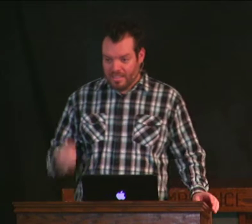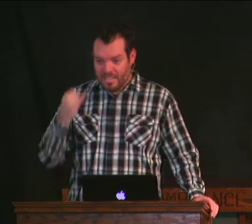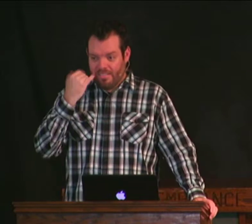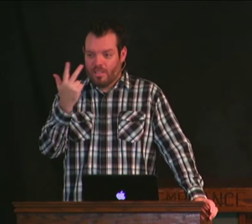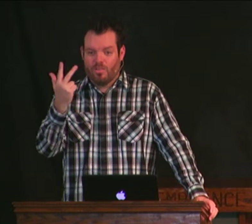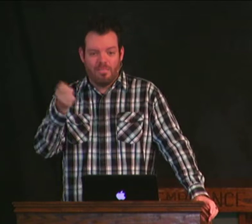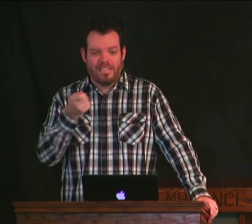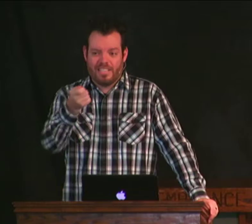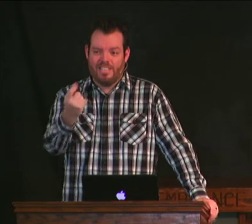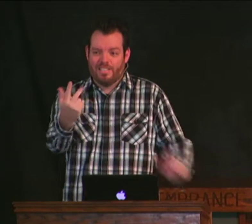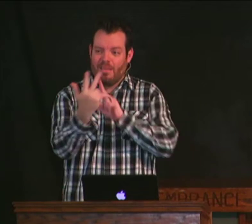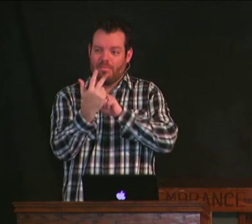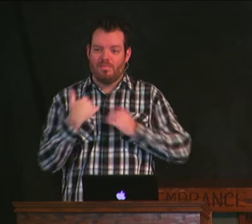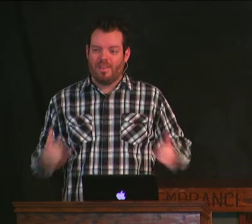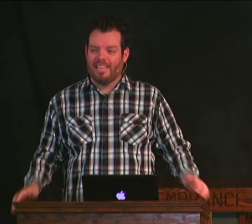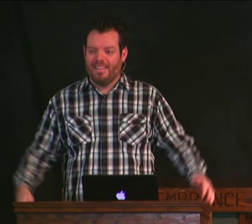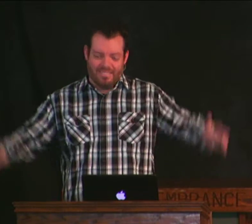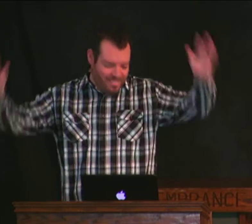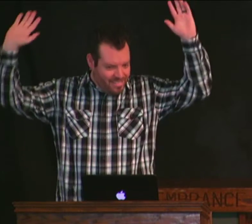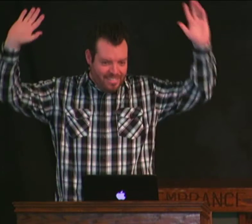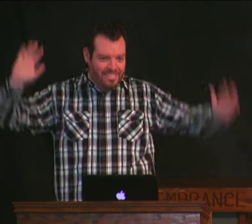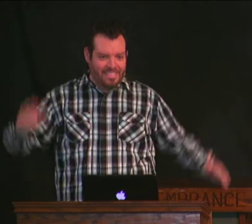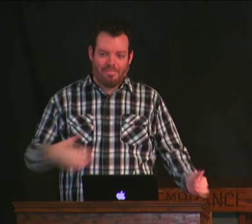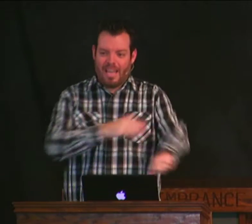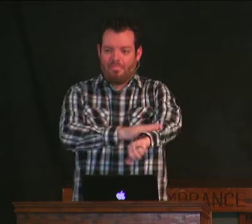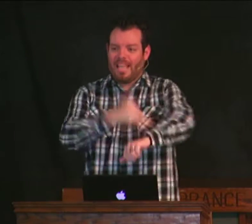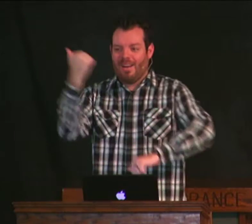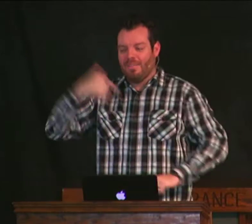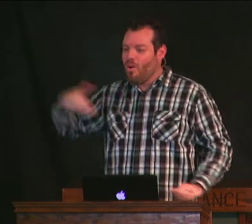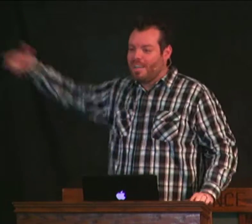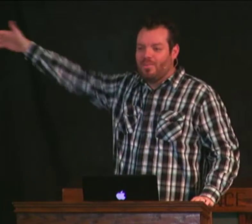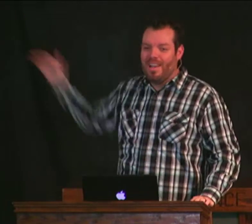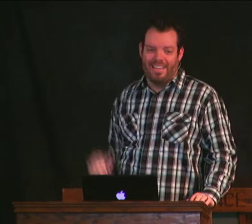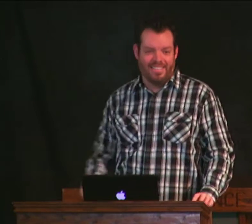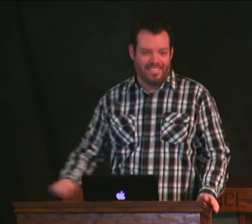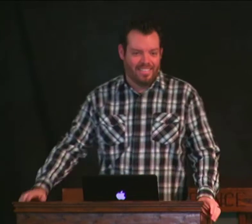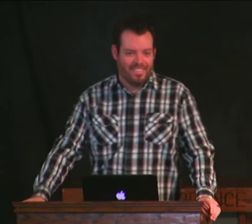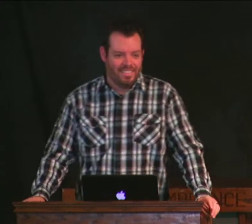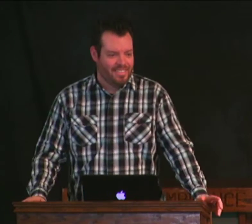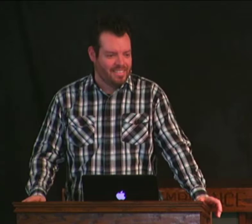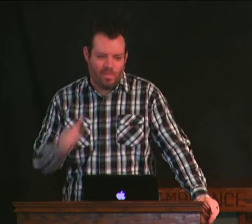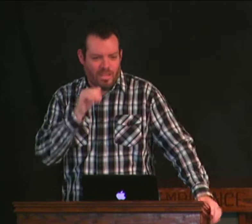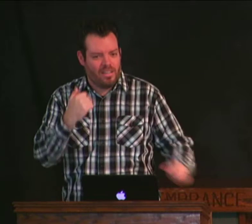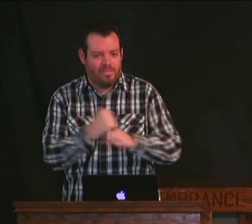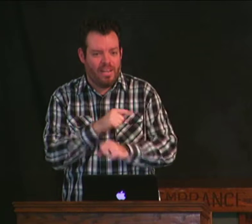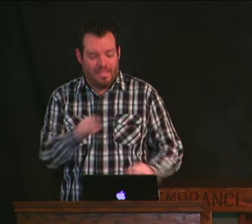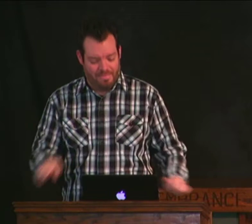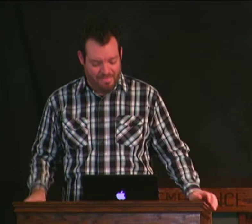If the three musketeers came up to me right now, I'm tapping out, I'm walking away, because I wouldn't know how to fight them.